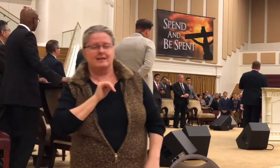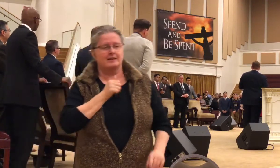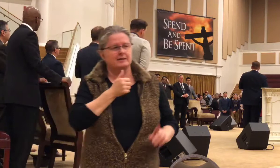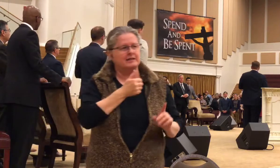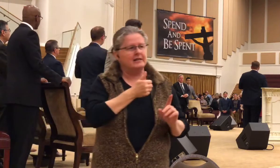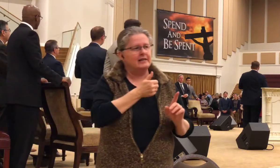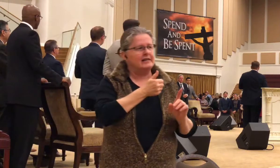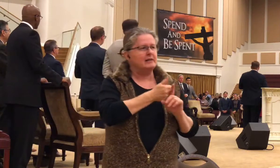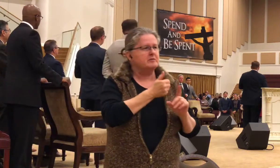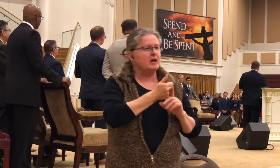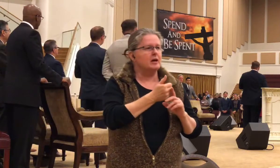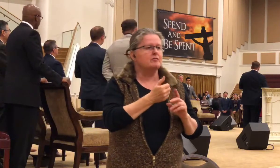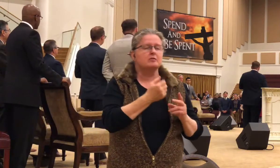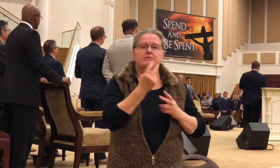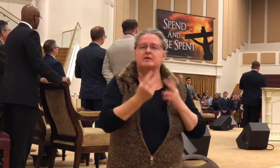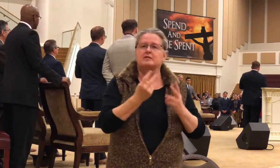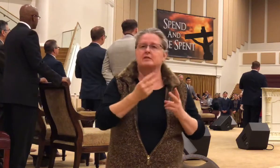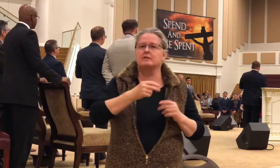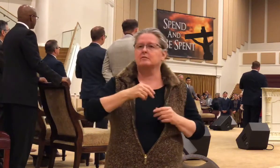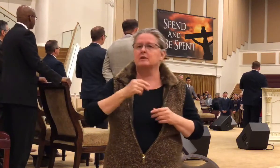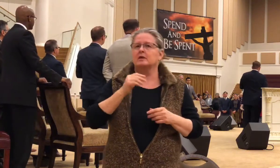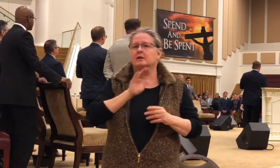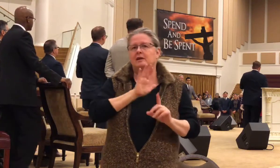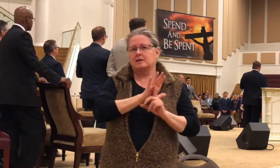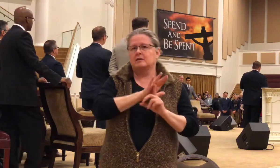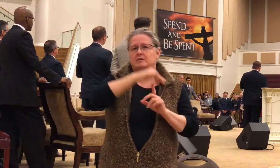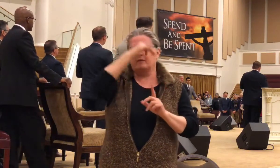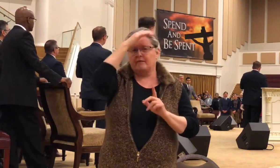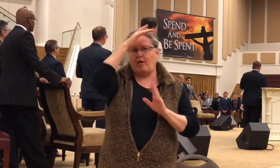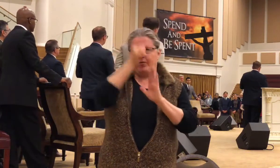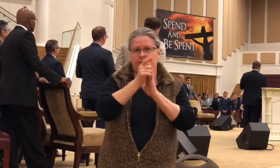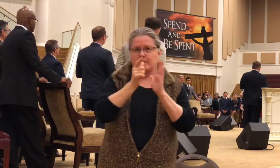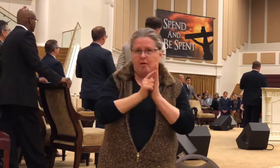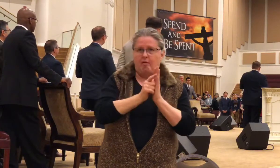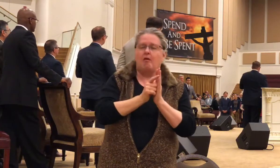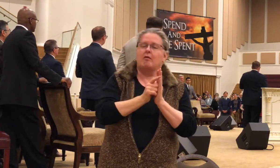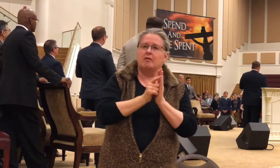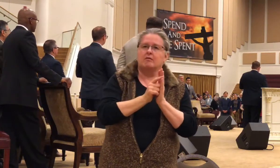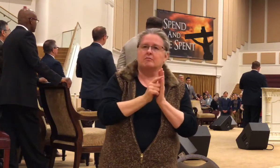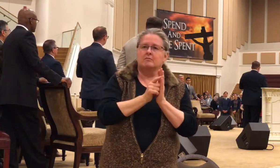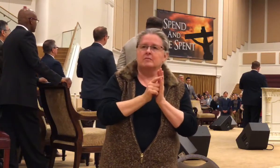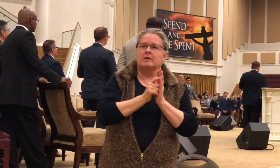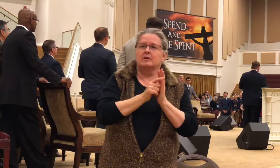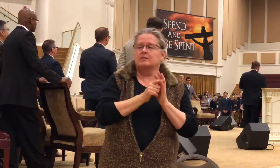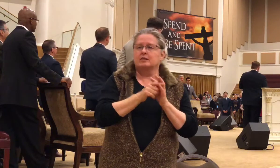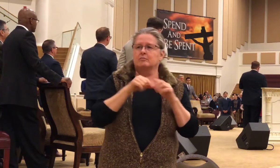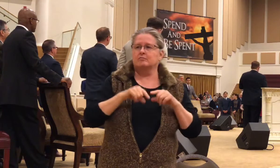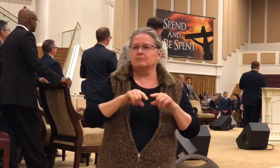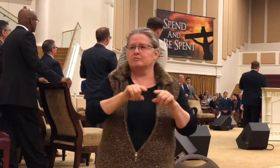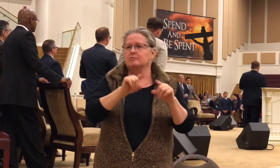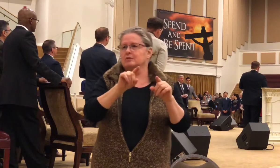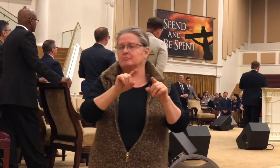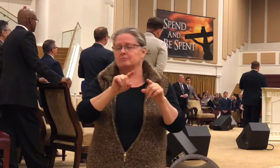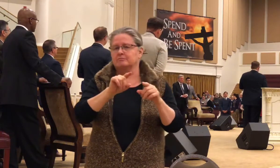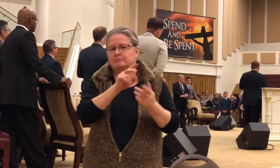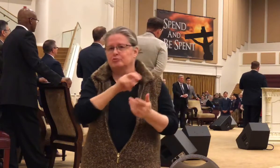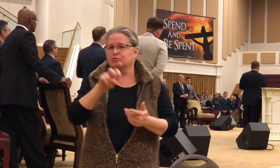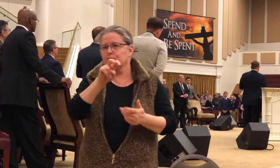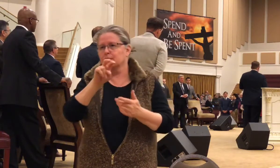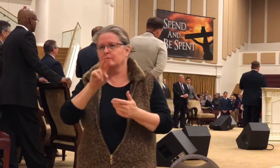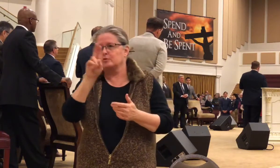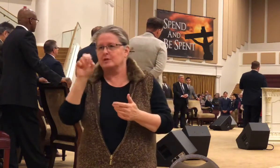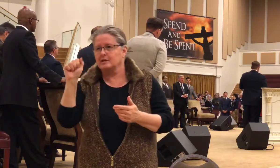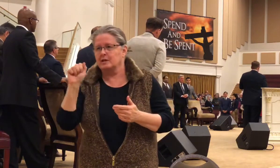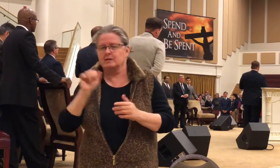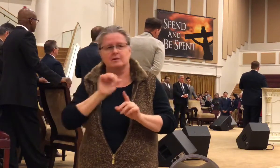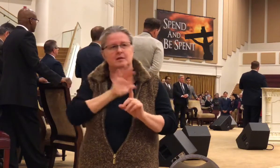preacher. He was just here to see his father-in-law preach and connect with them while they were in the mainland. But I watched as this